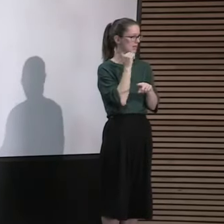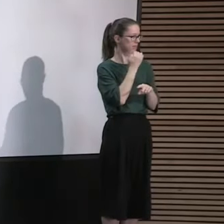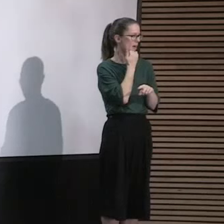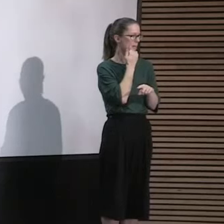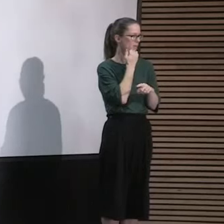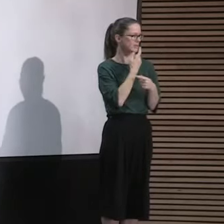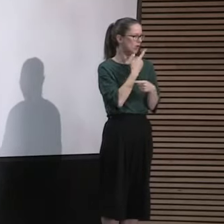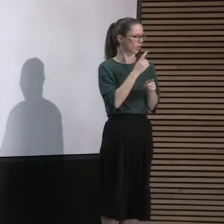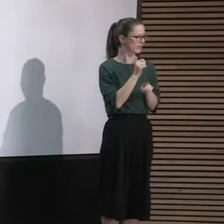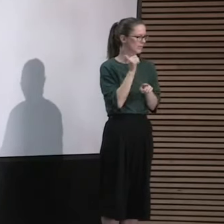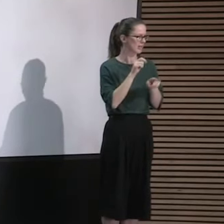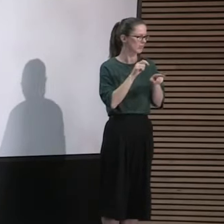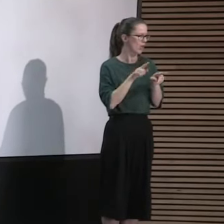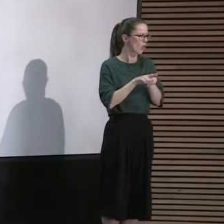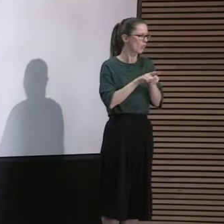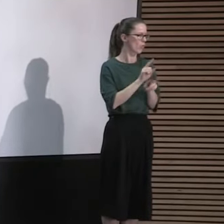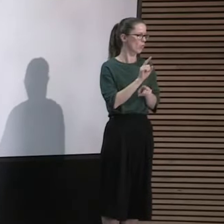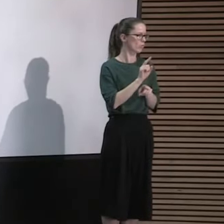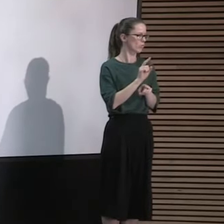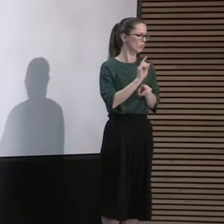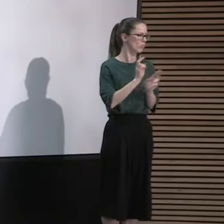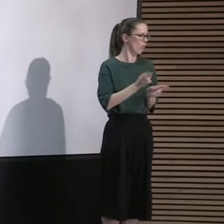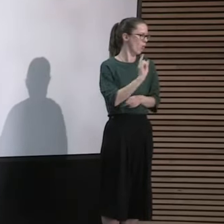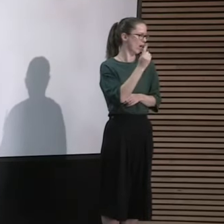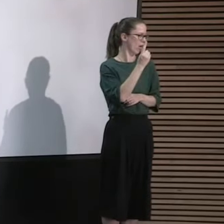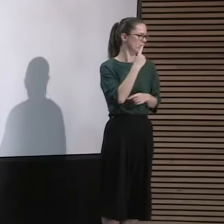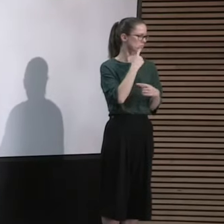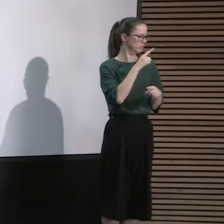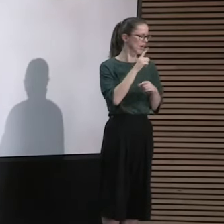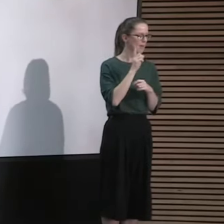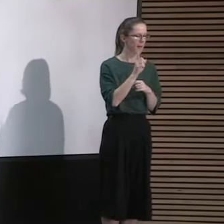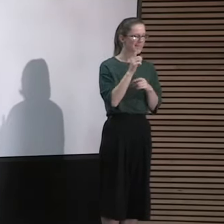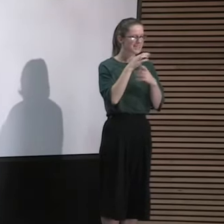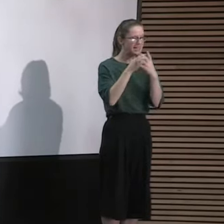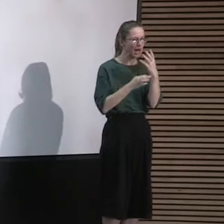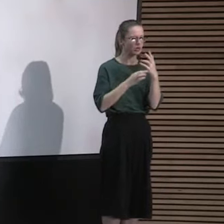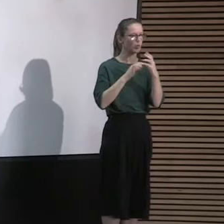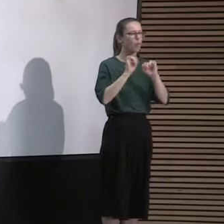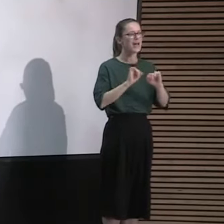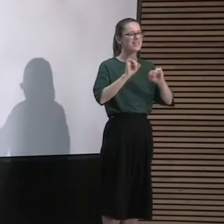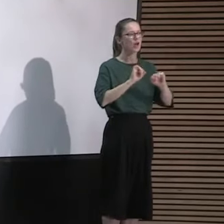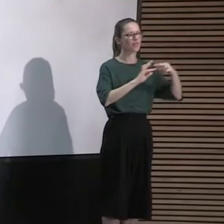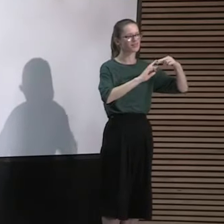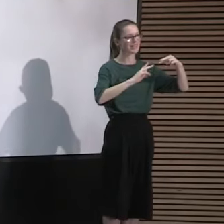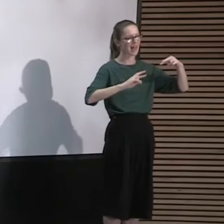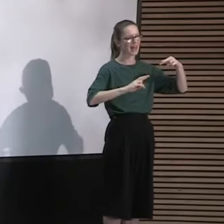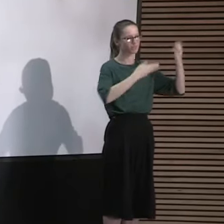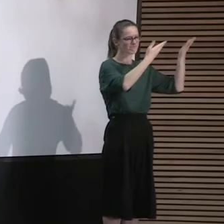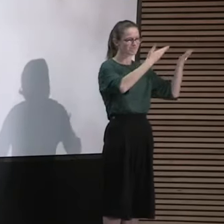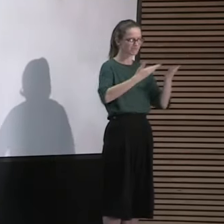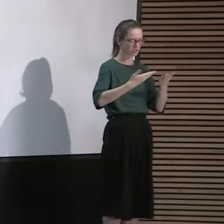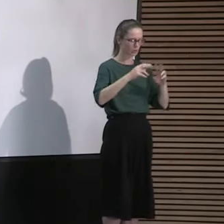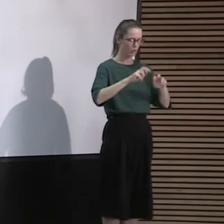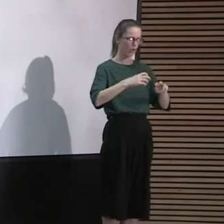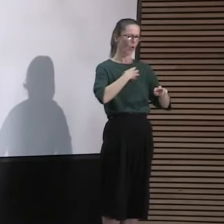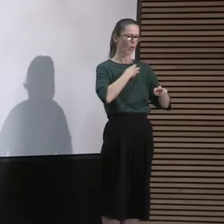at as with any other case. In terms of going into the details of the case, we were waiting on the genomic sequencing to